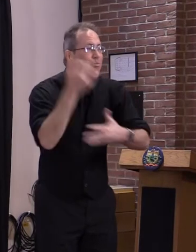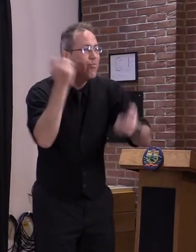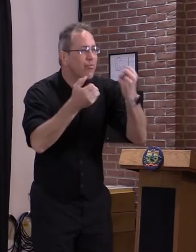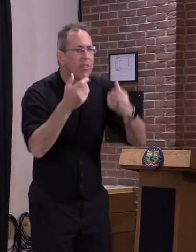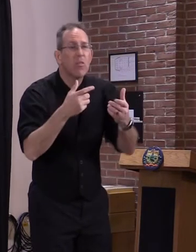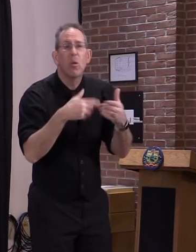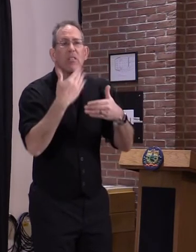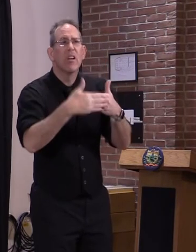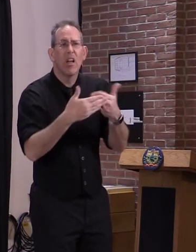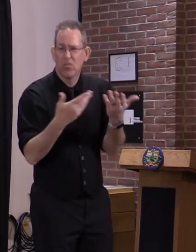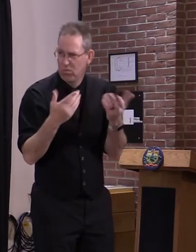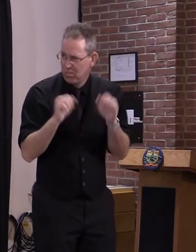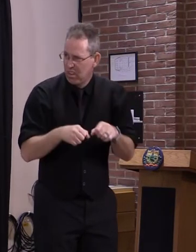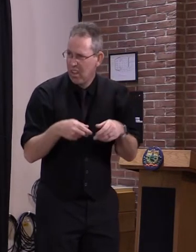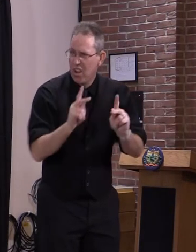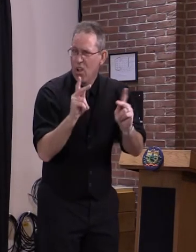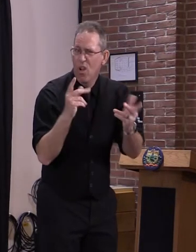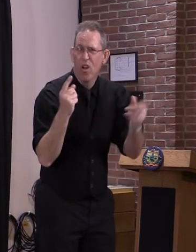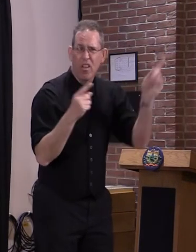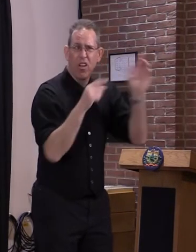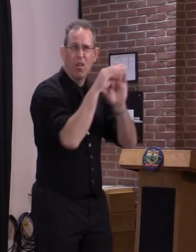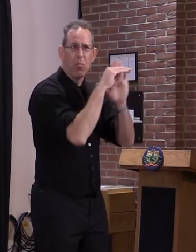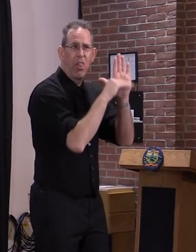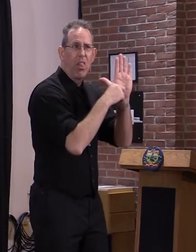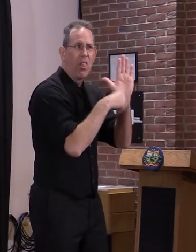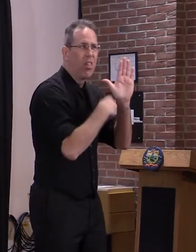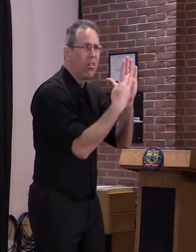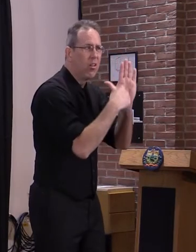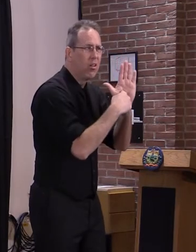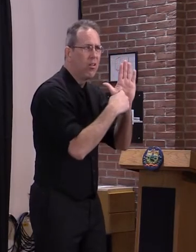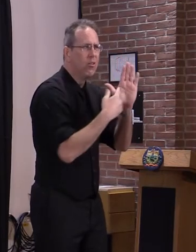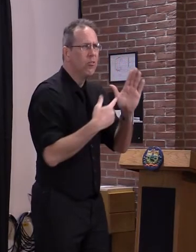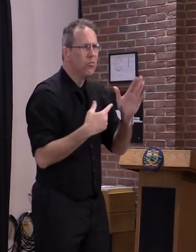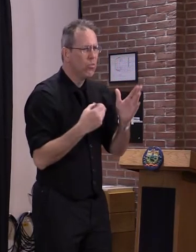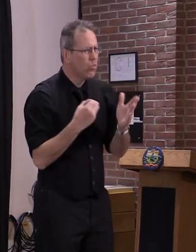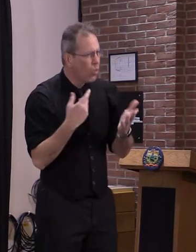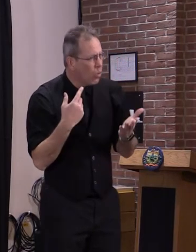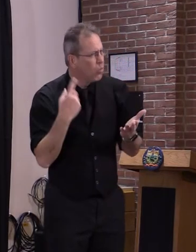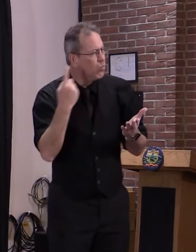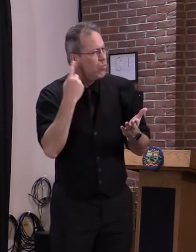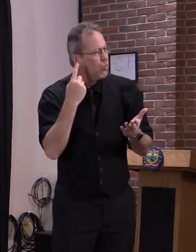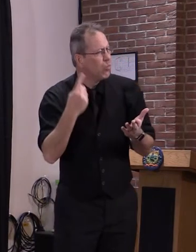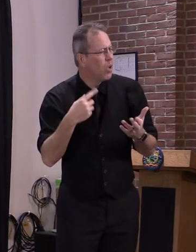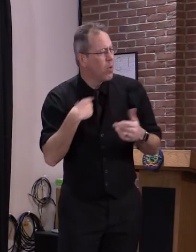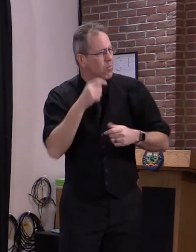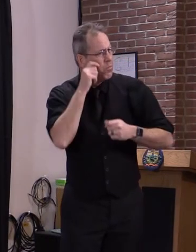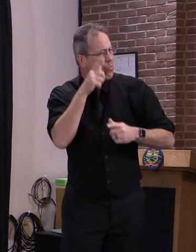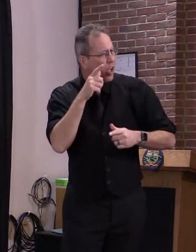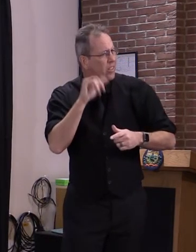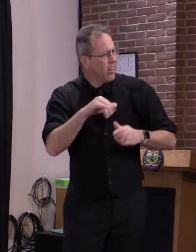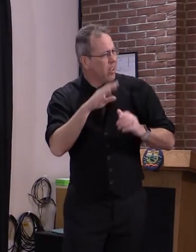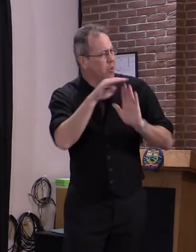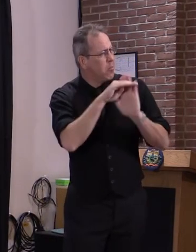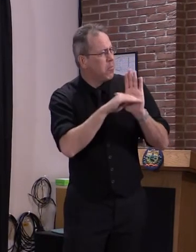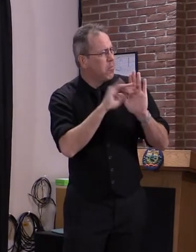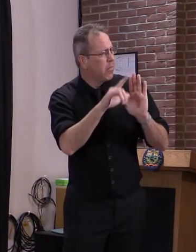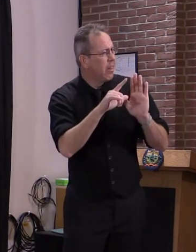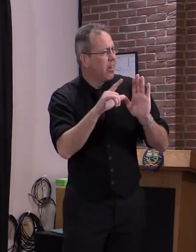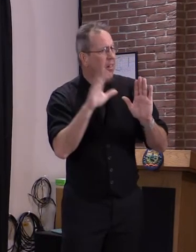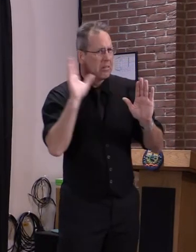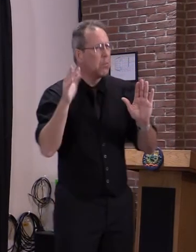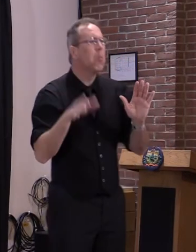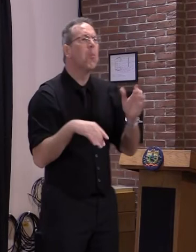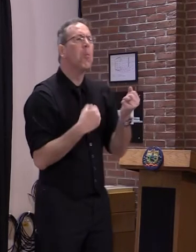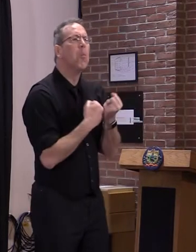this concern about due process not keep you from saying no to that part of the